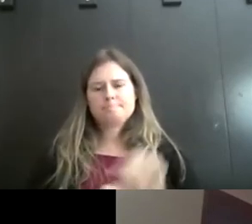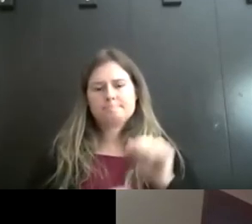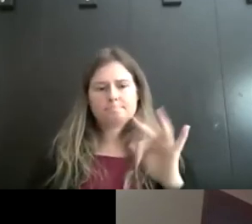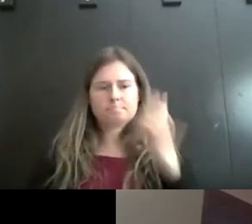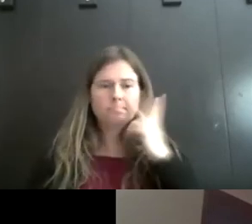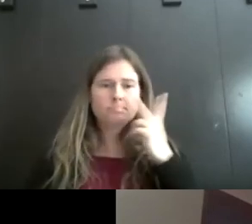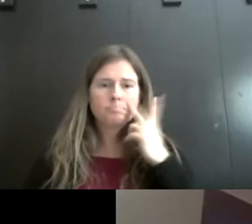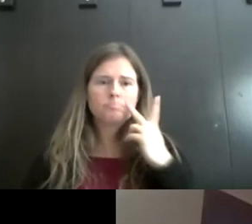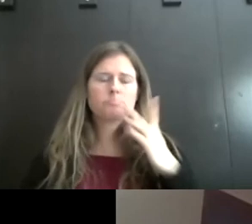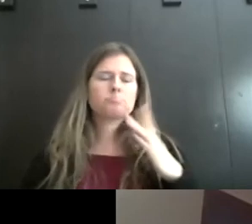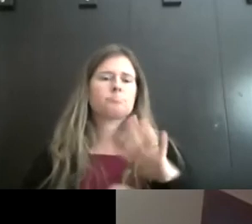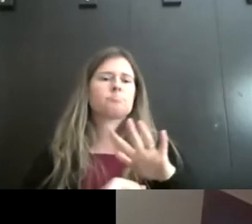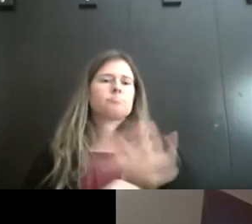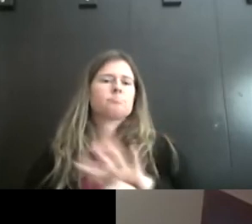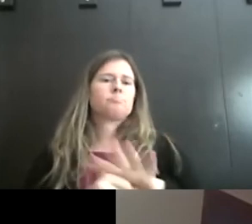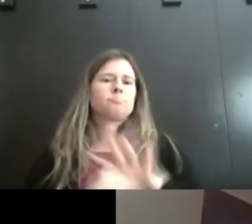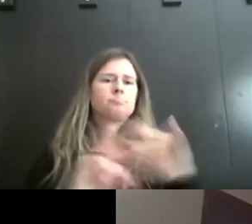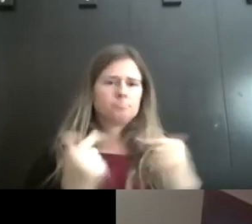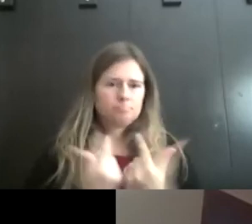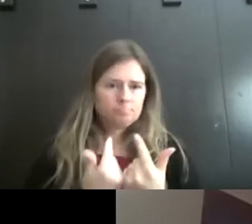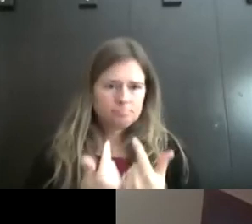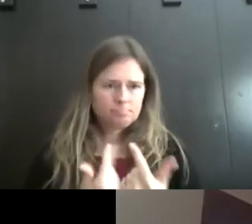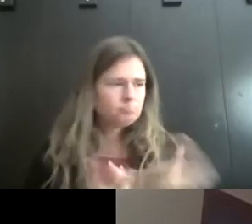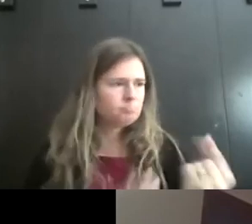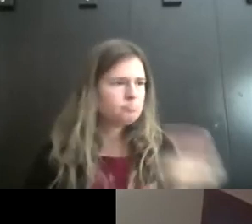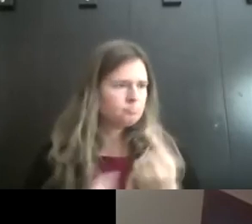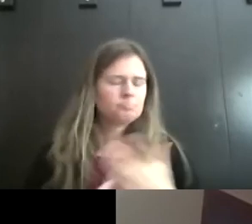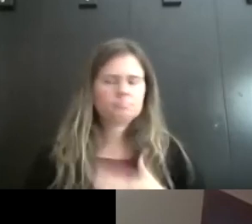anything, please support them.